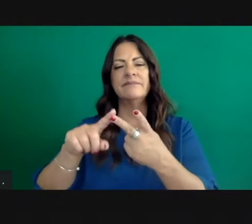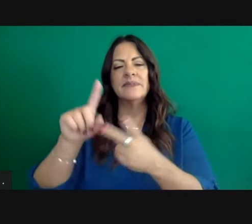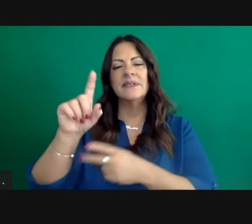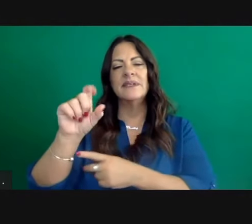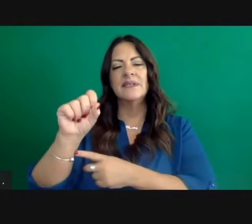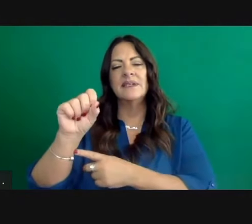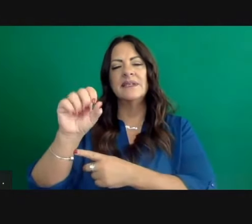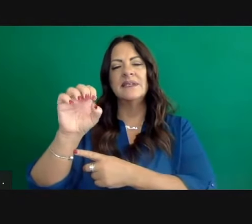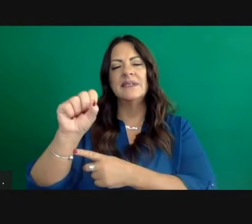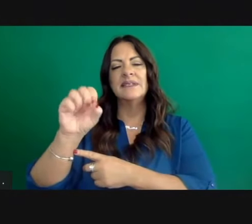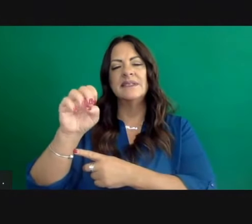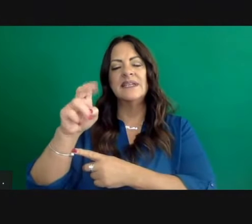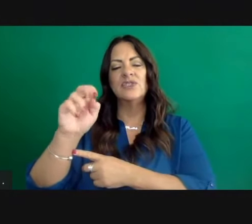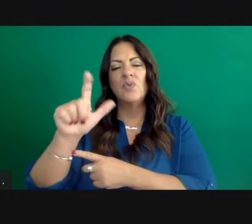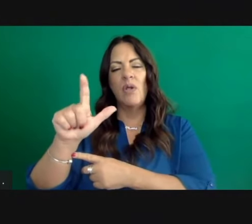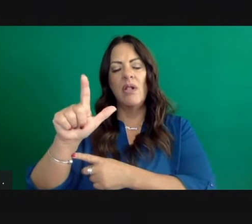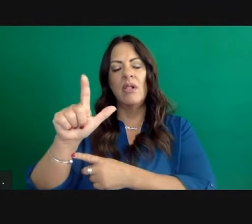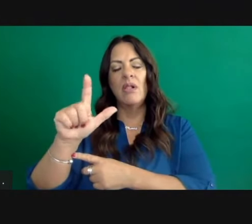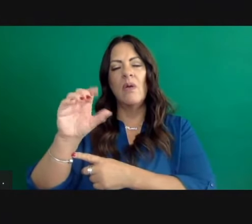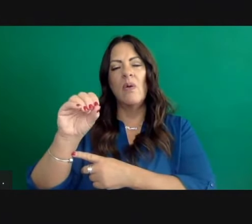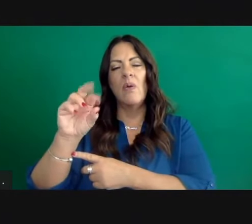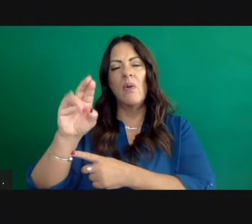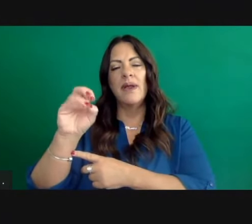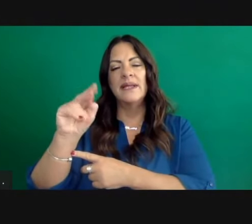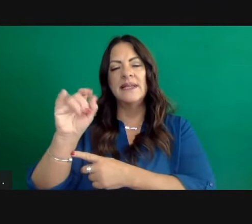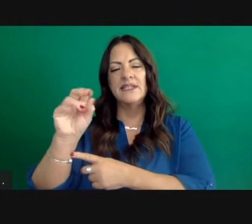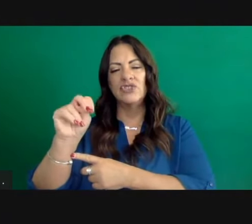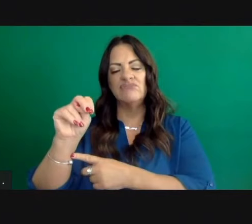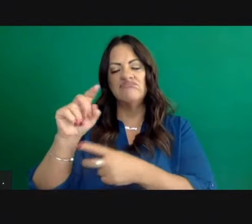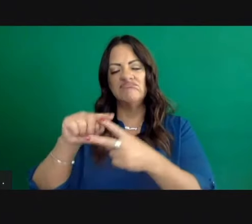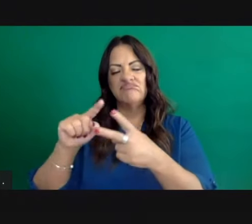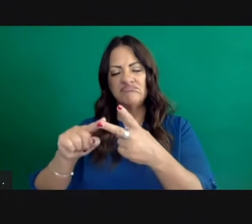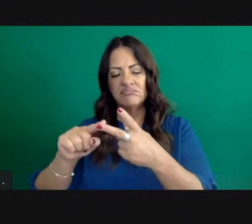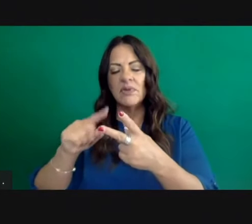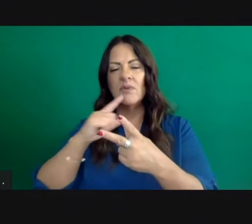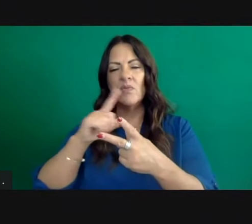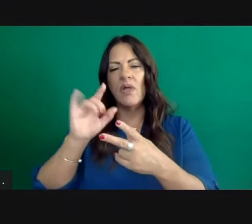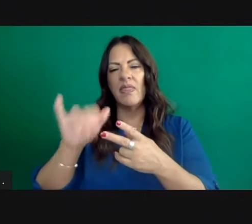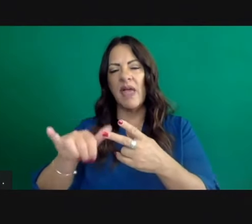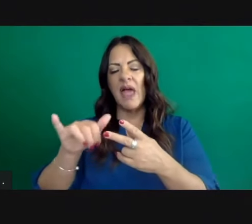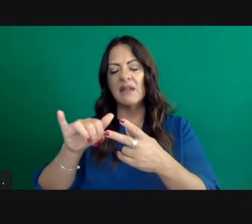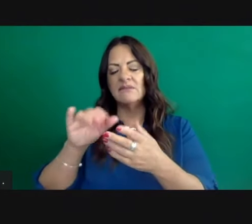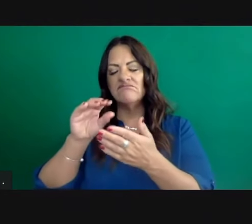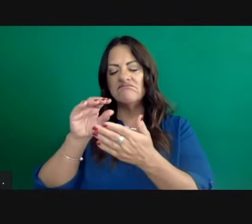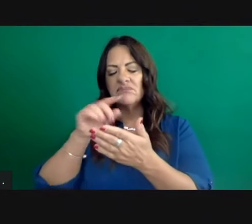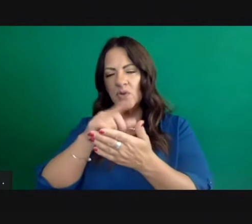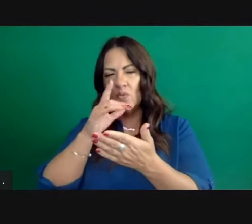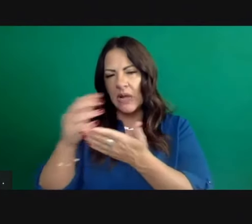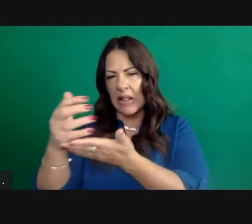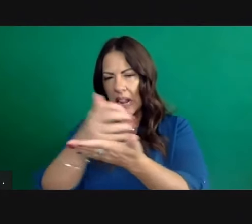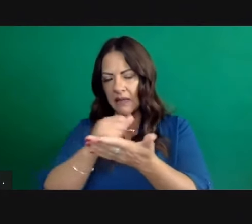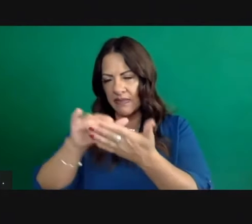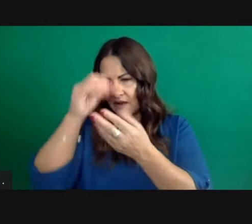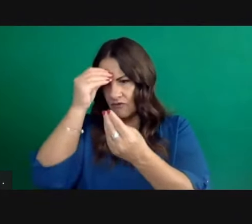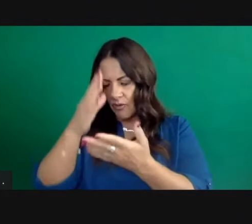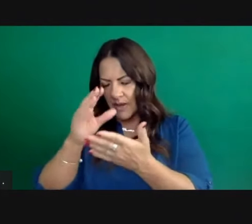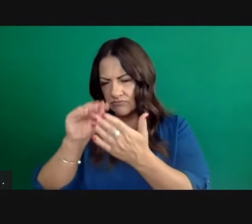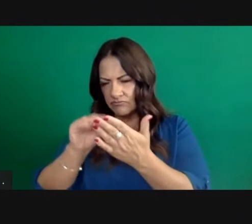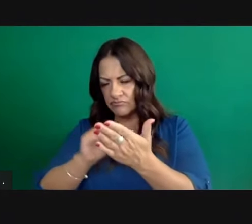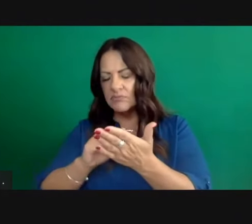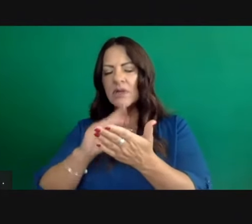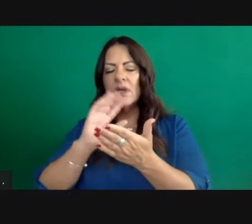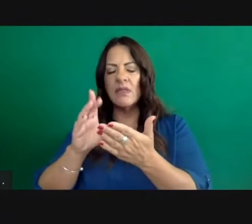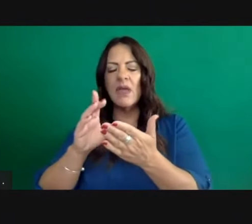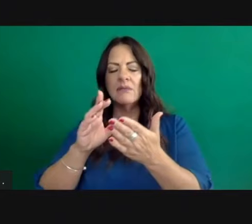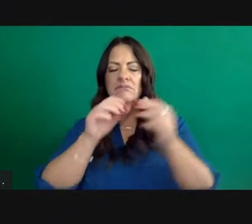COVID-19 patients. And at least at some test providers, this hasn't happened. At City Test,